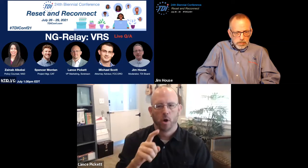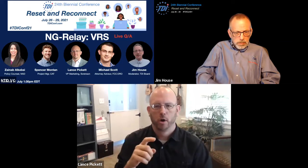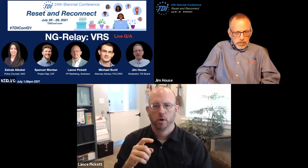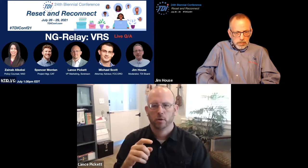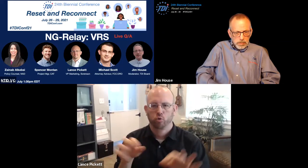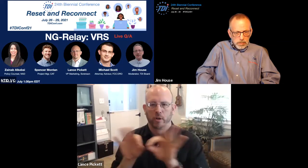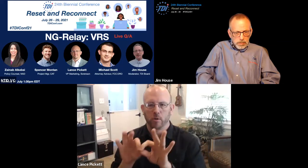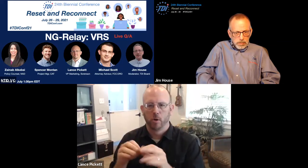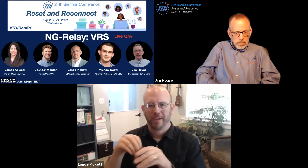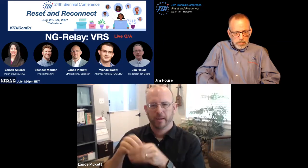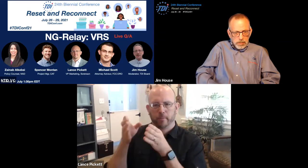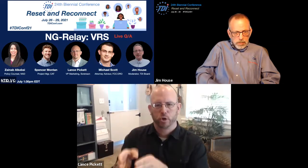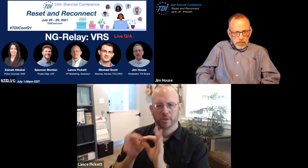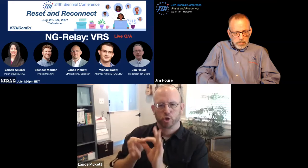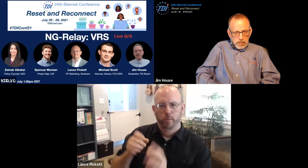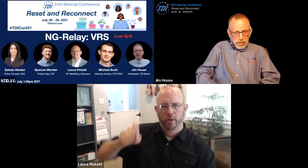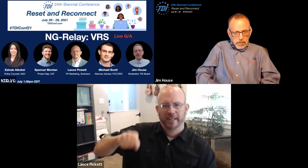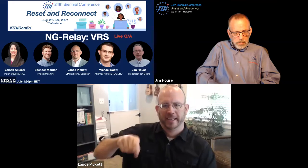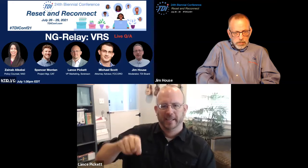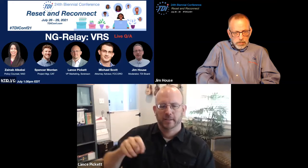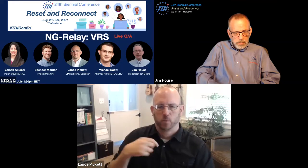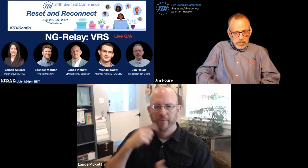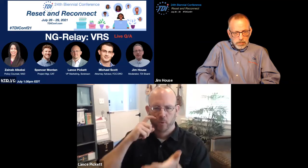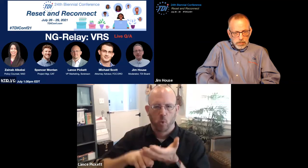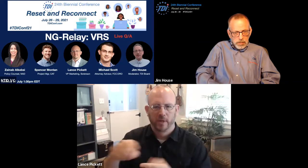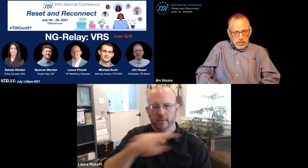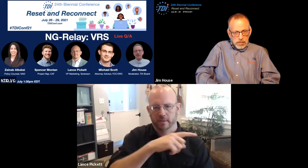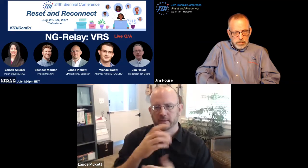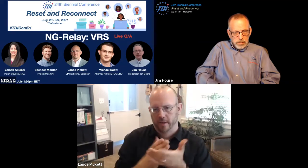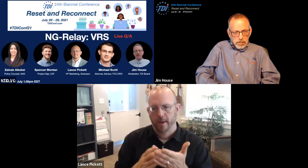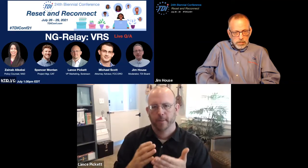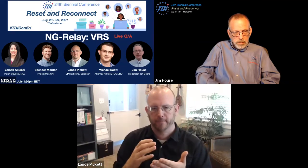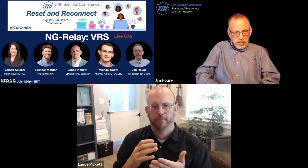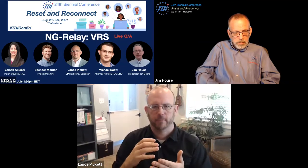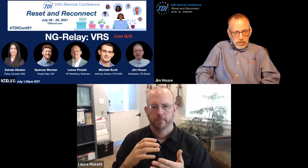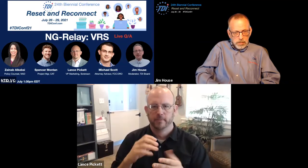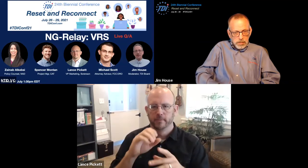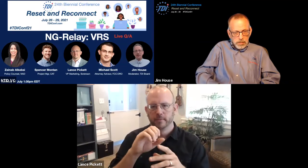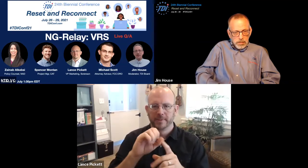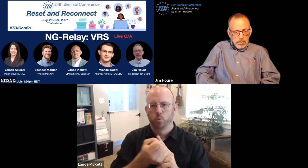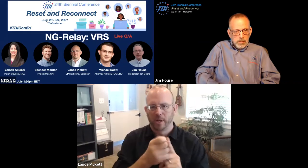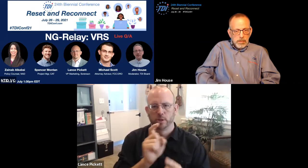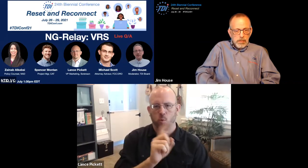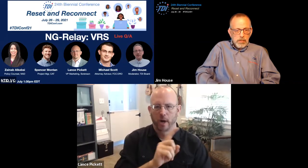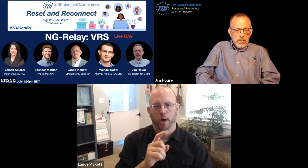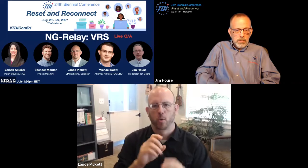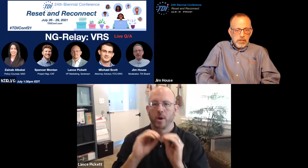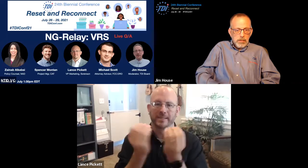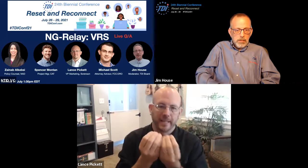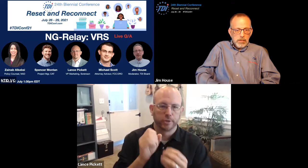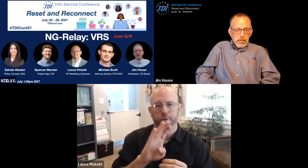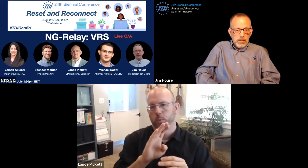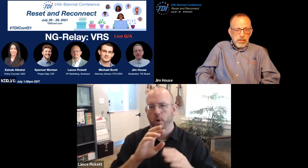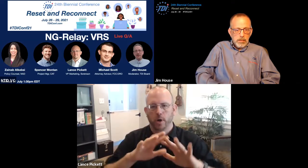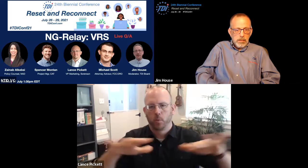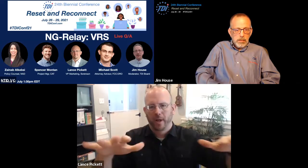become a replacement for critical in-person interpreting needs. We've noticed that there are some